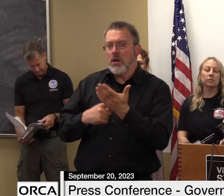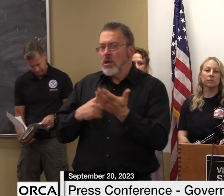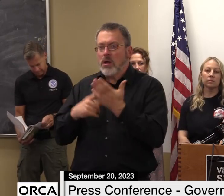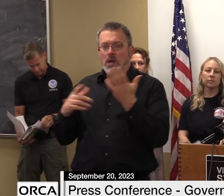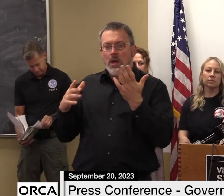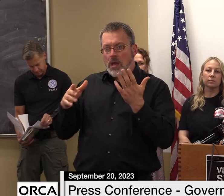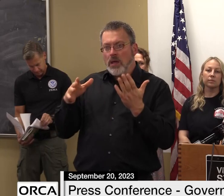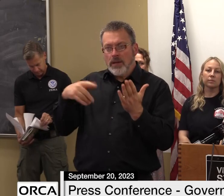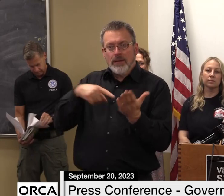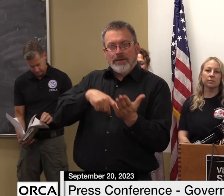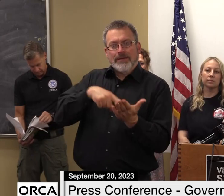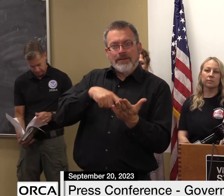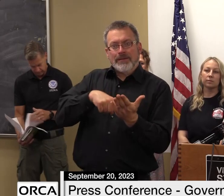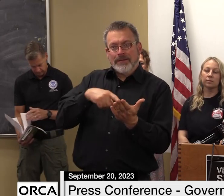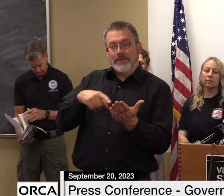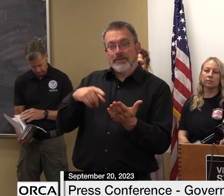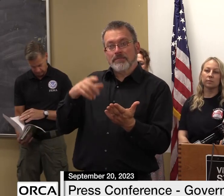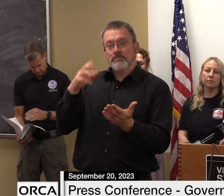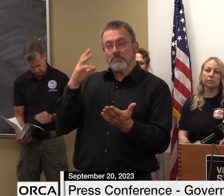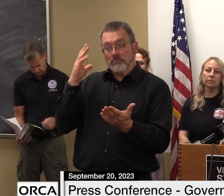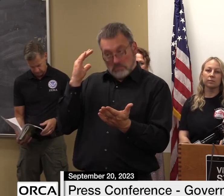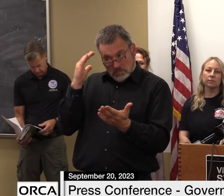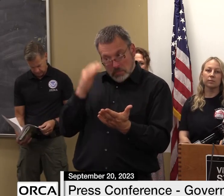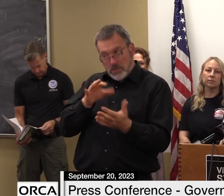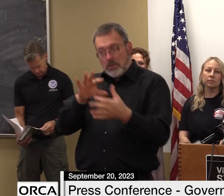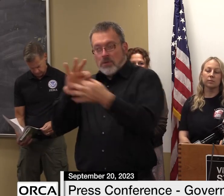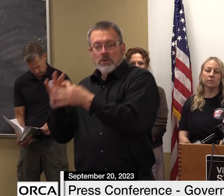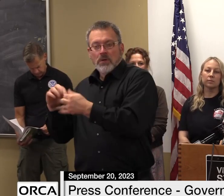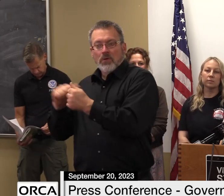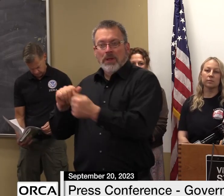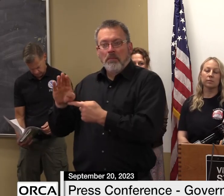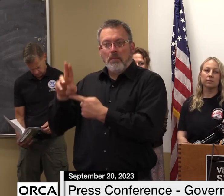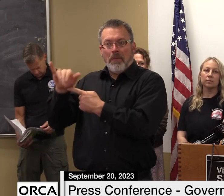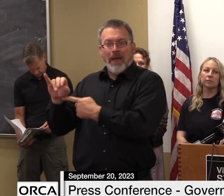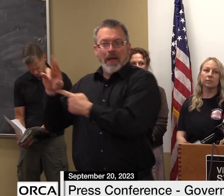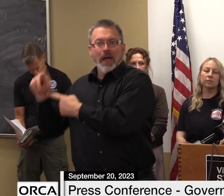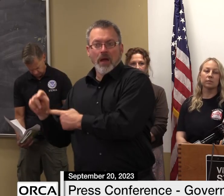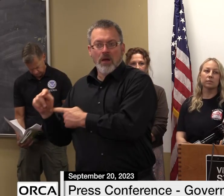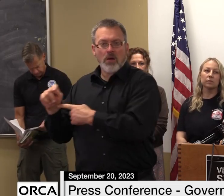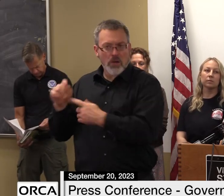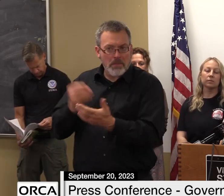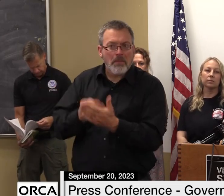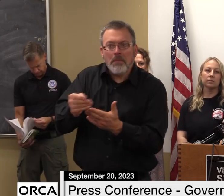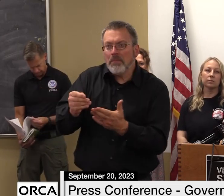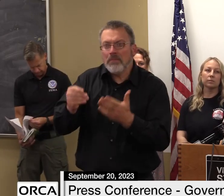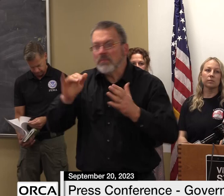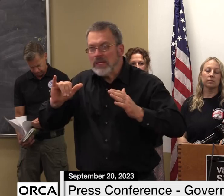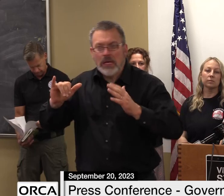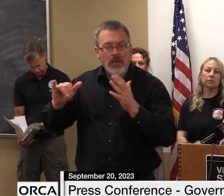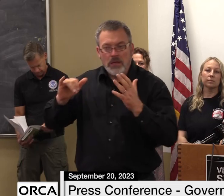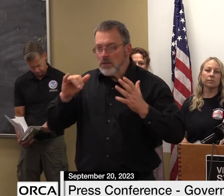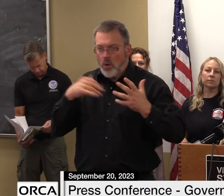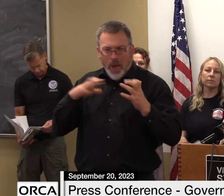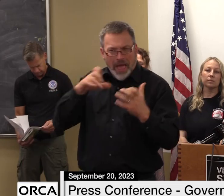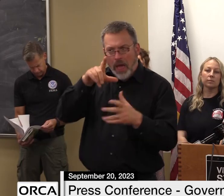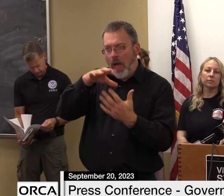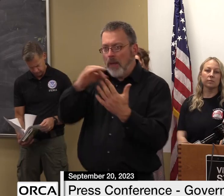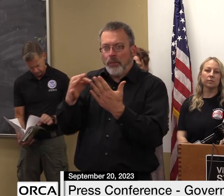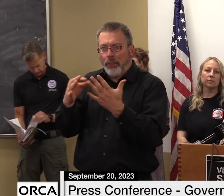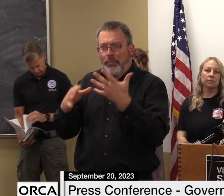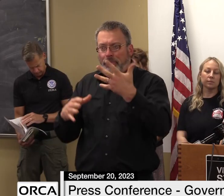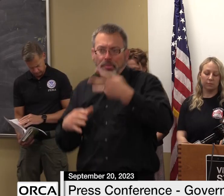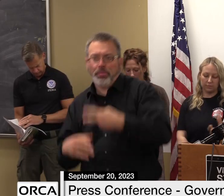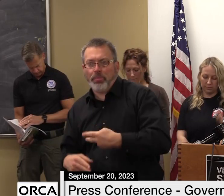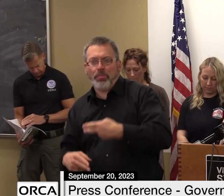as far as buyouts or other options. So we wouldn't want you to be harmed down the road because you had an individual assistance award that you